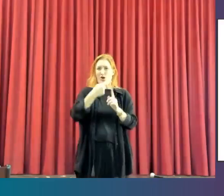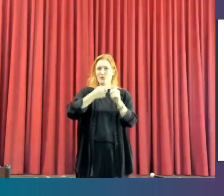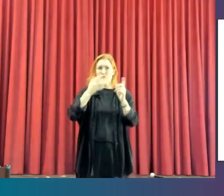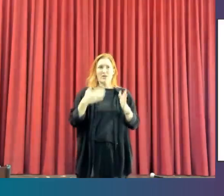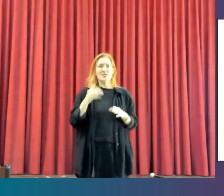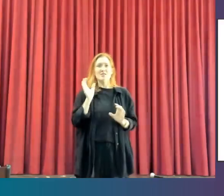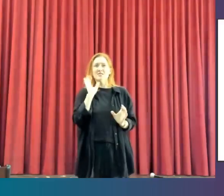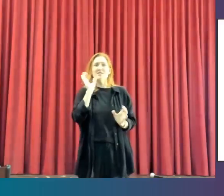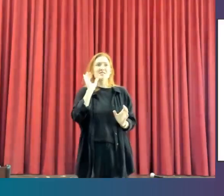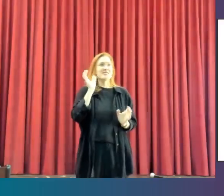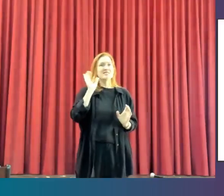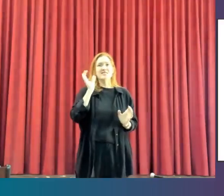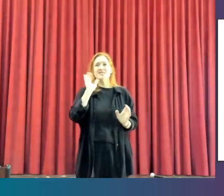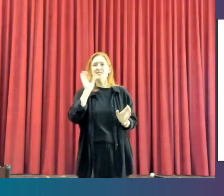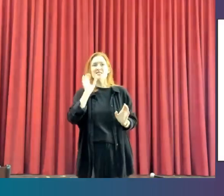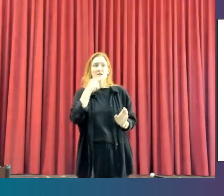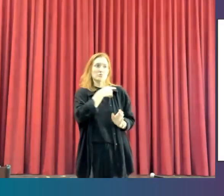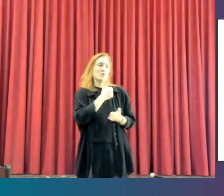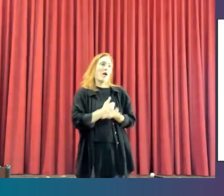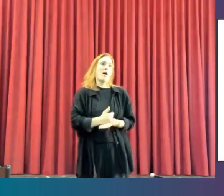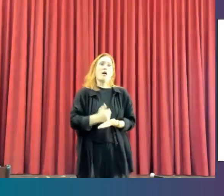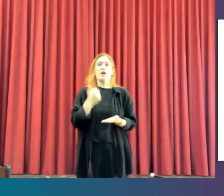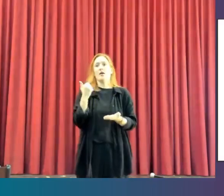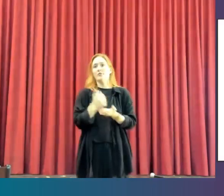their search.